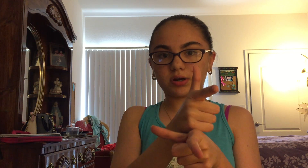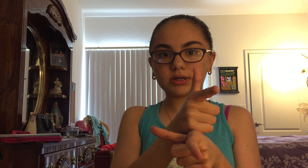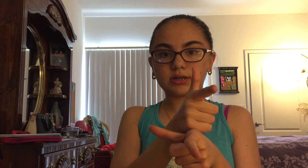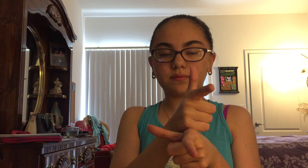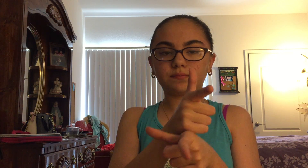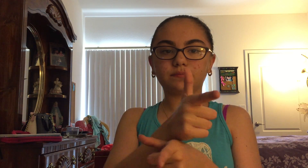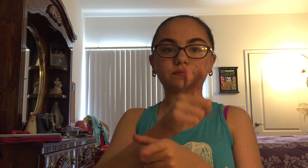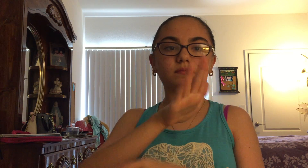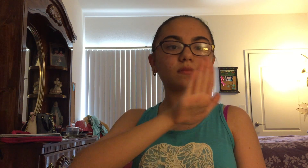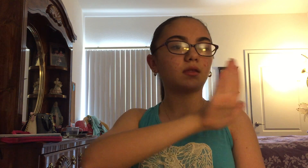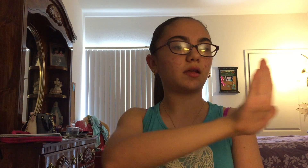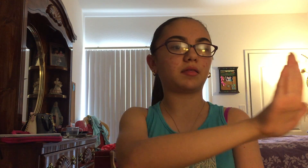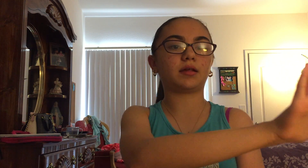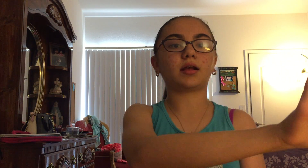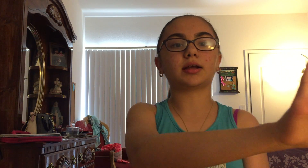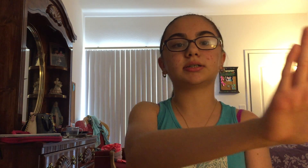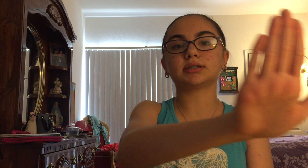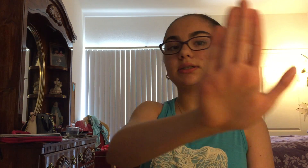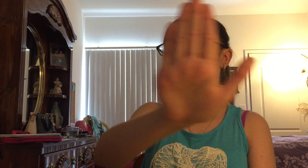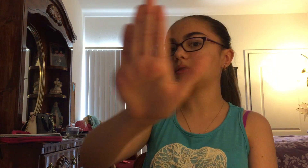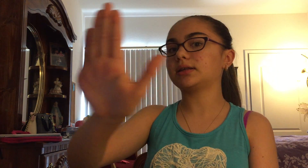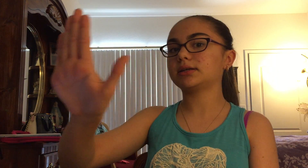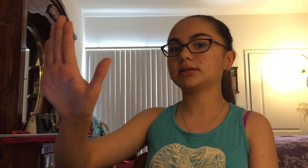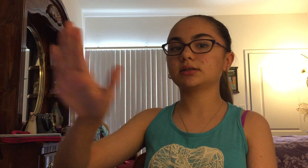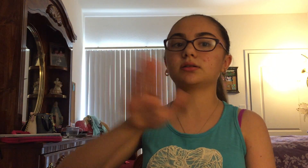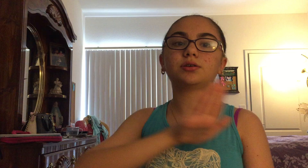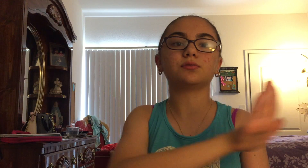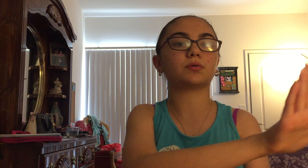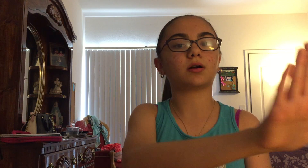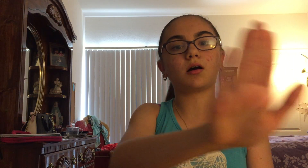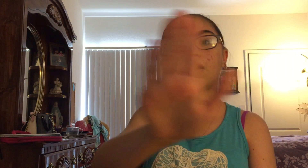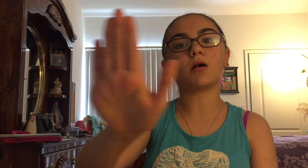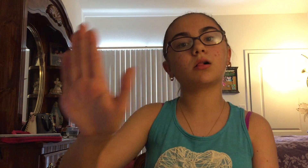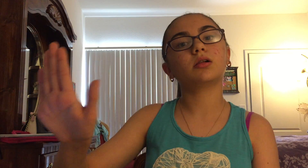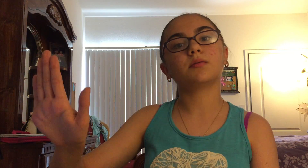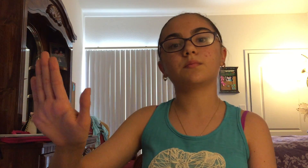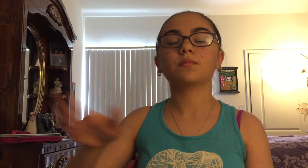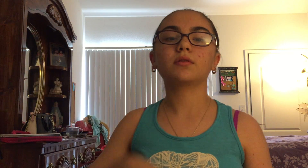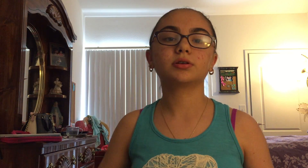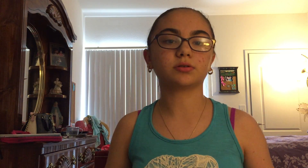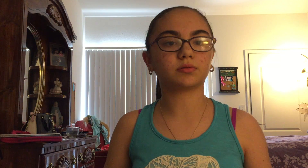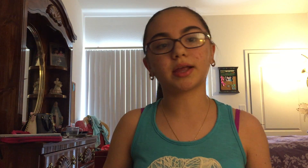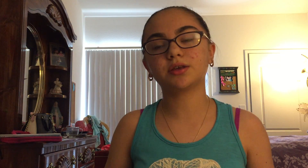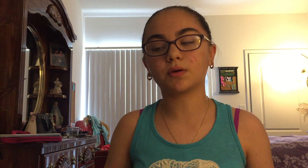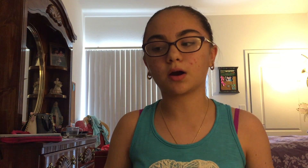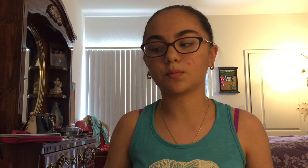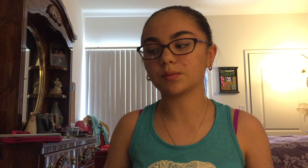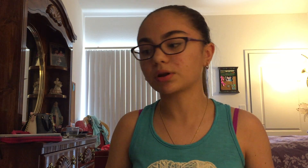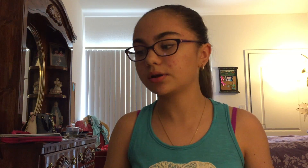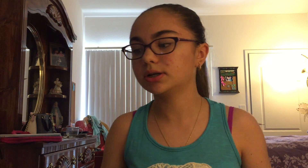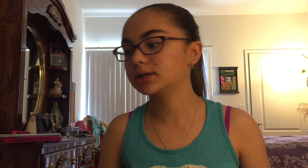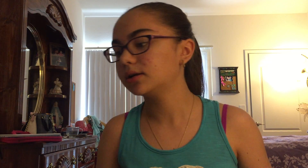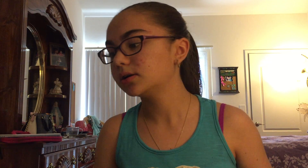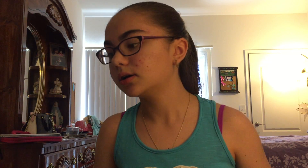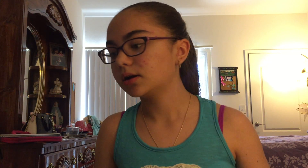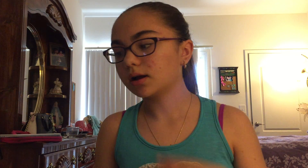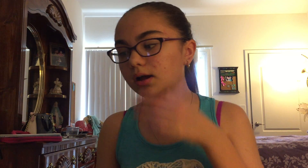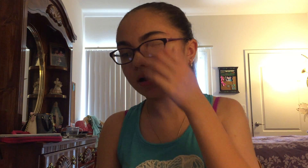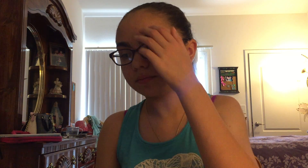brothers and then I just said this you are all so like you are all my brothers um